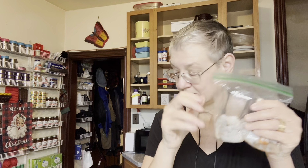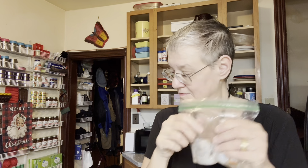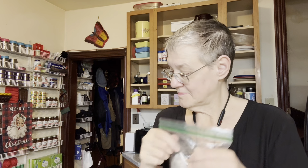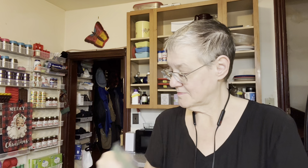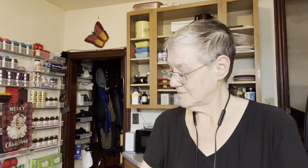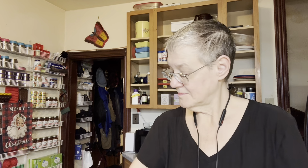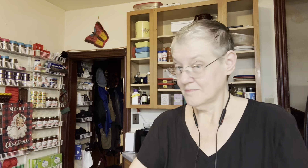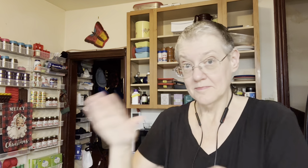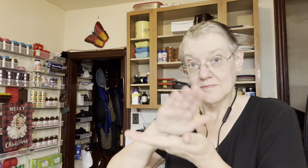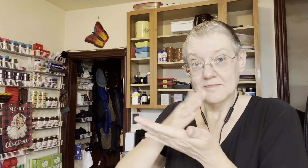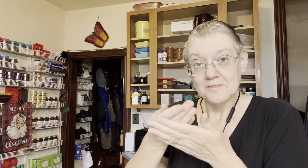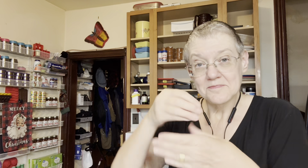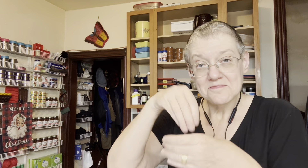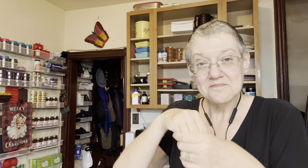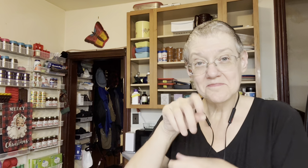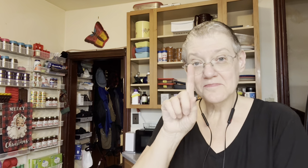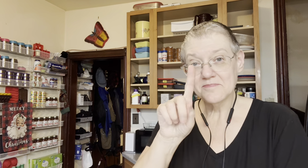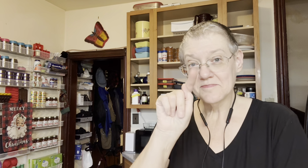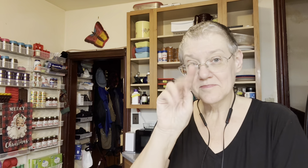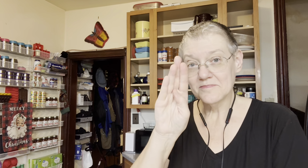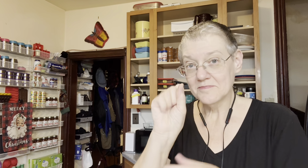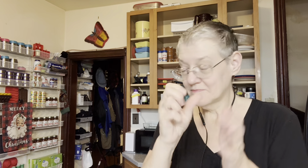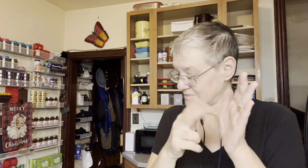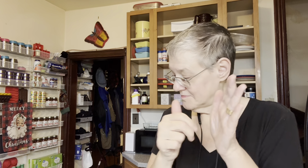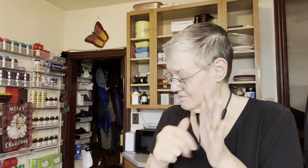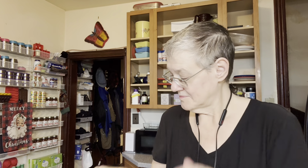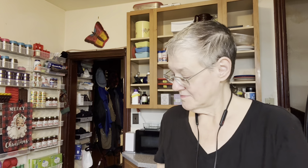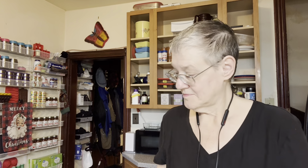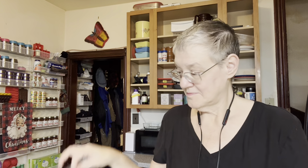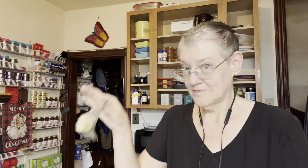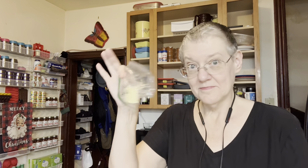0.2 grams of net carbs. We'll cook that in 1 tablespoon of butter.